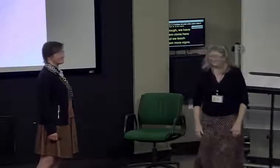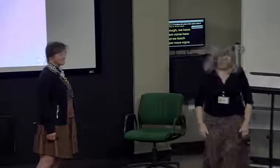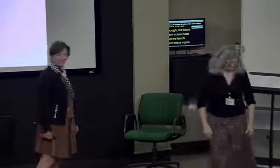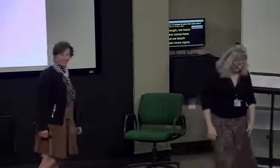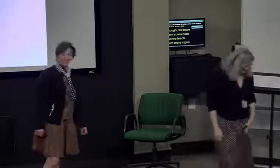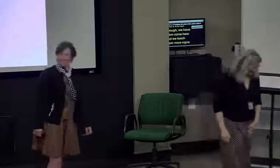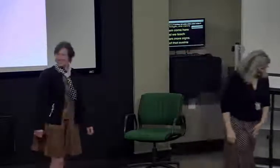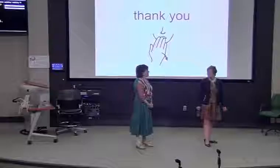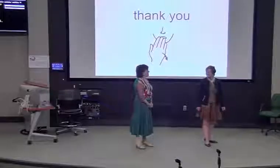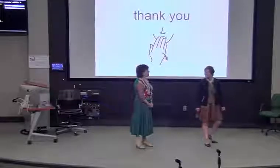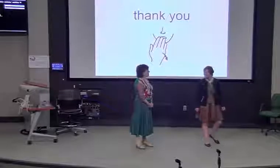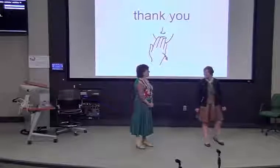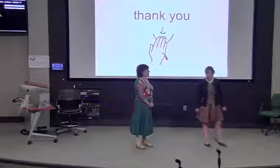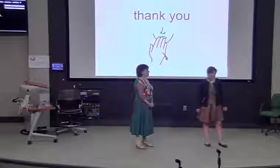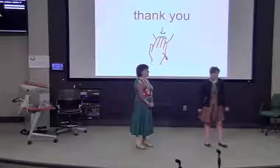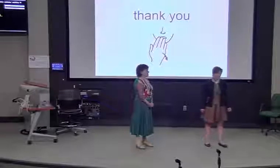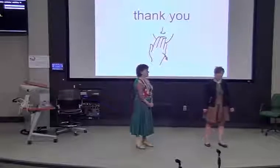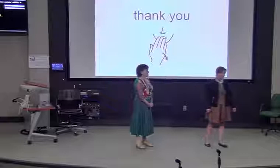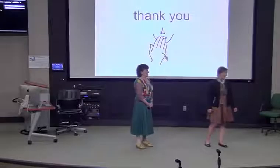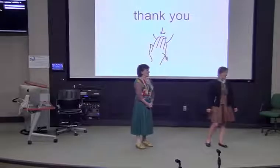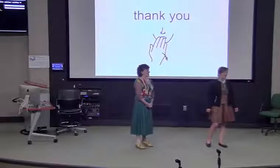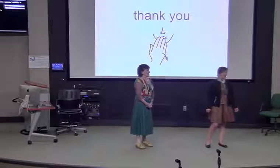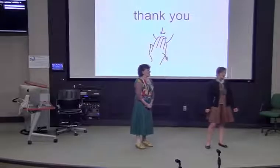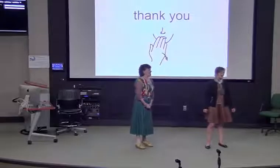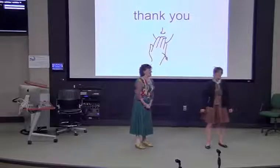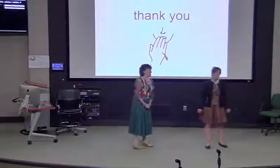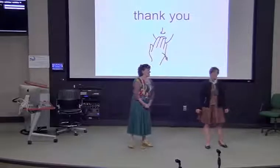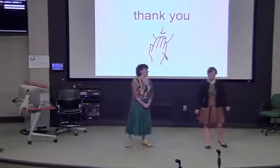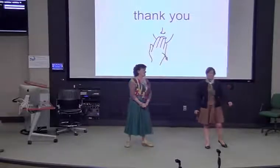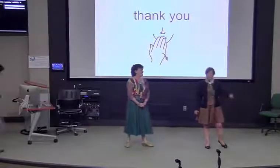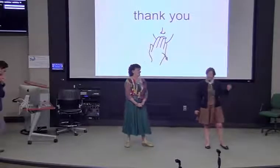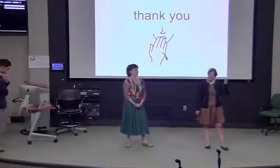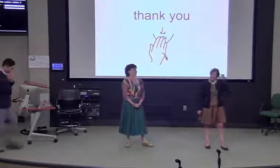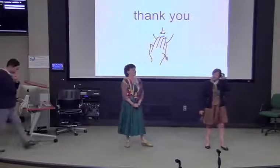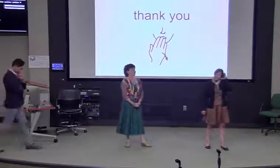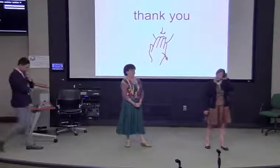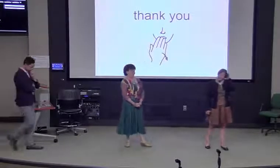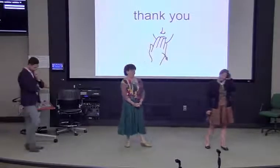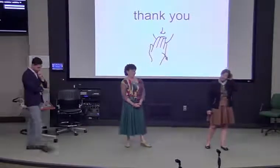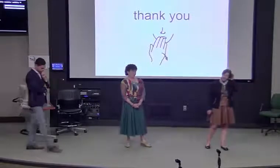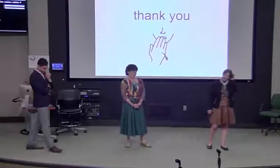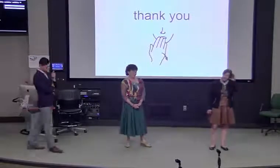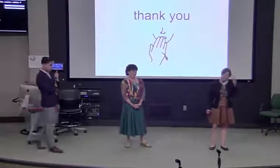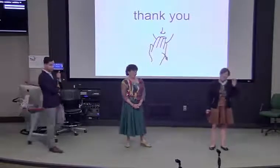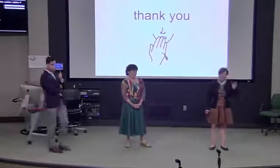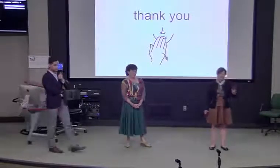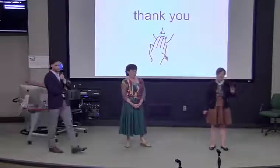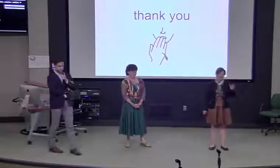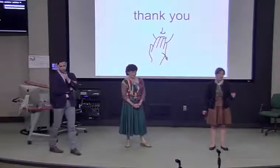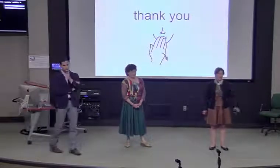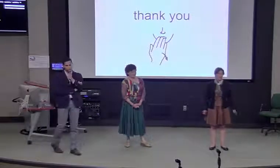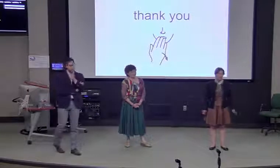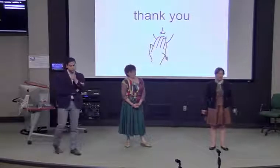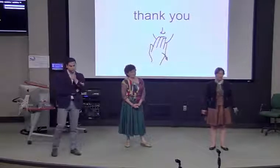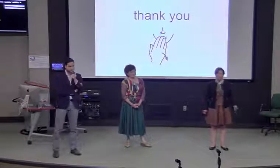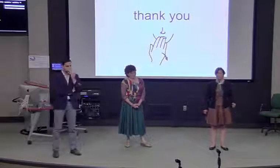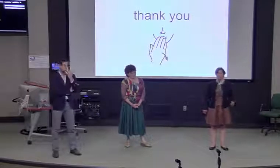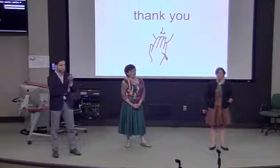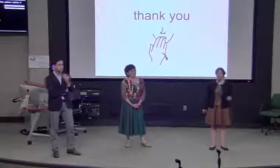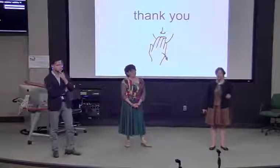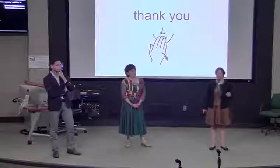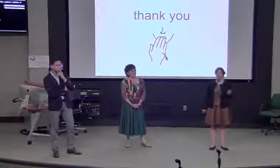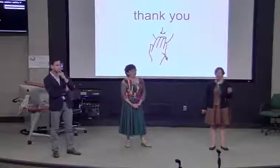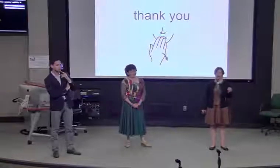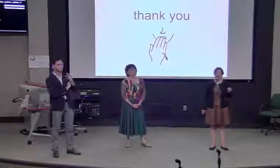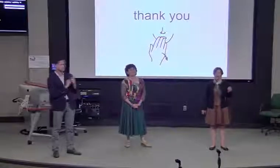approach. So thank you for enlightening us. So great. I just want to add that, first of all, thank you. But,